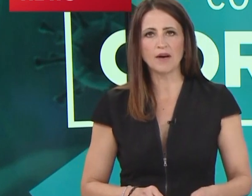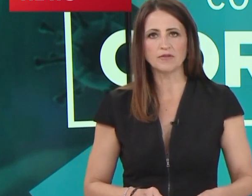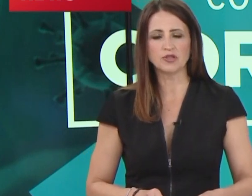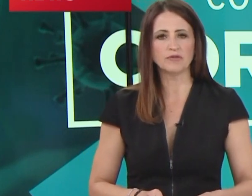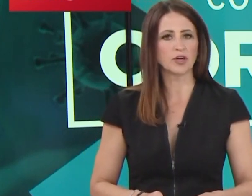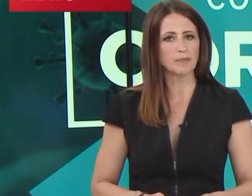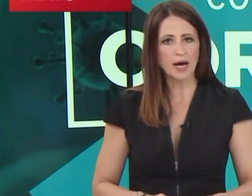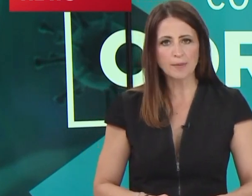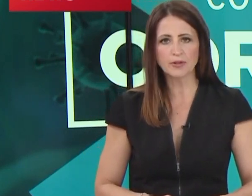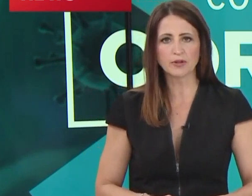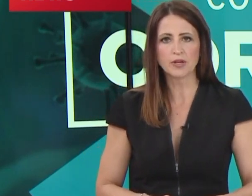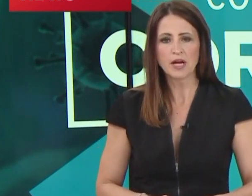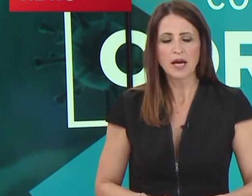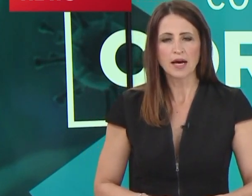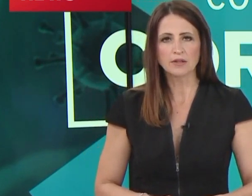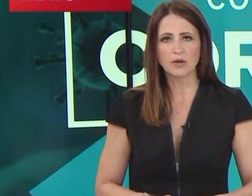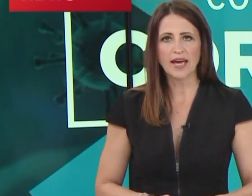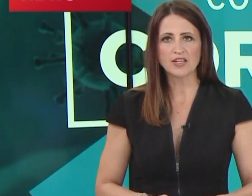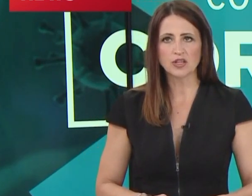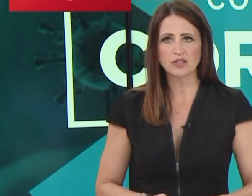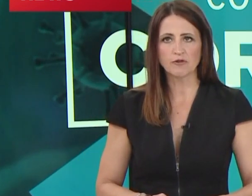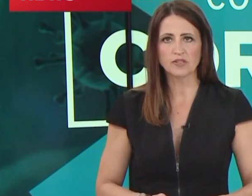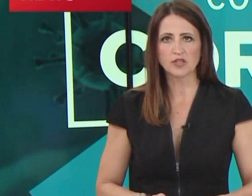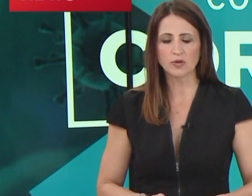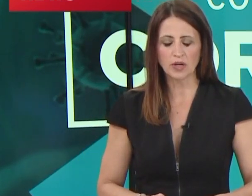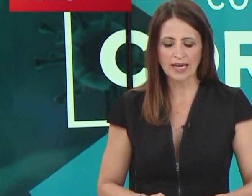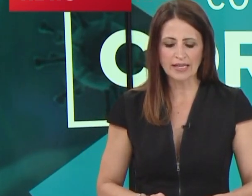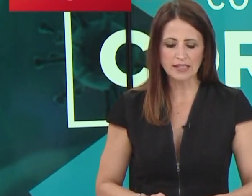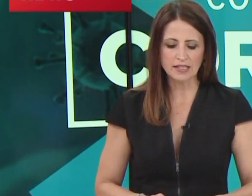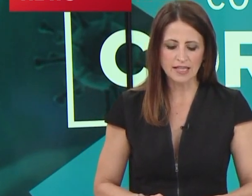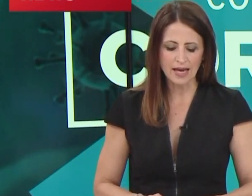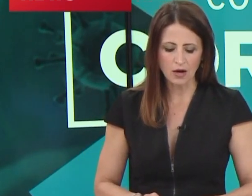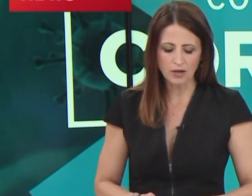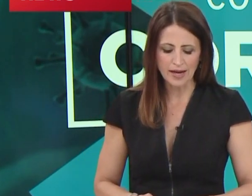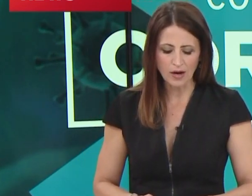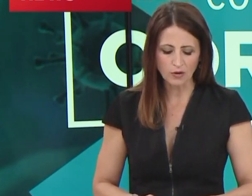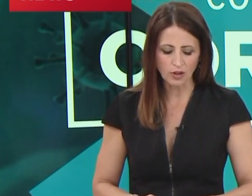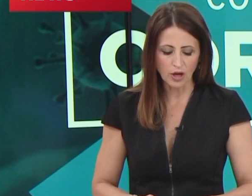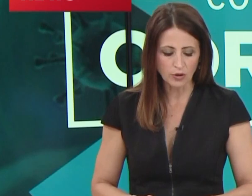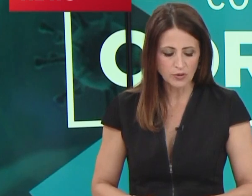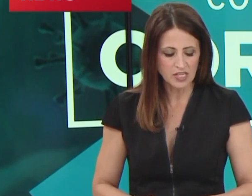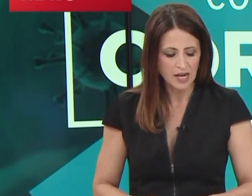Pinnacle Mountain, 2 very popular locations for central Arkansans. They are